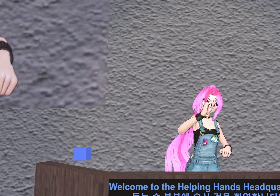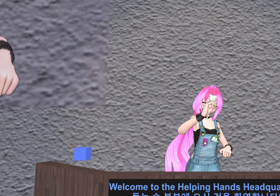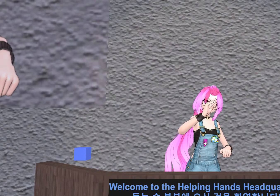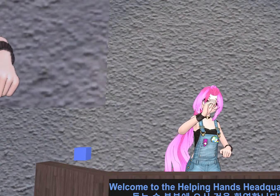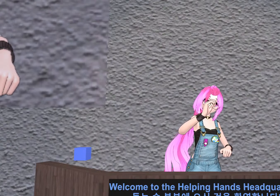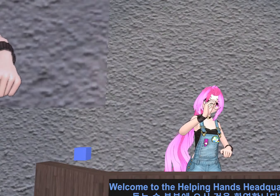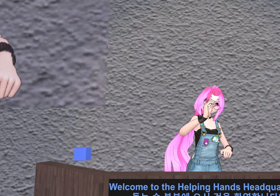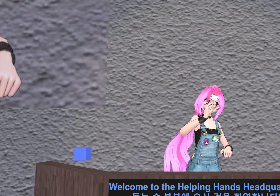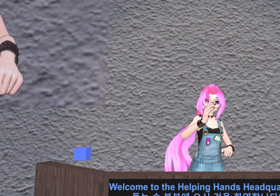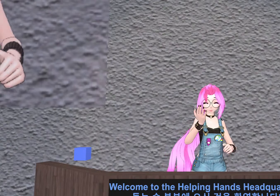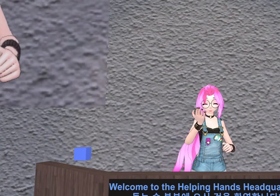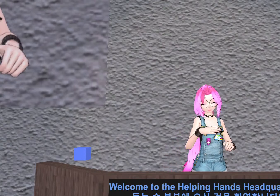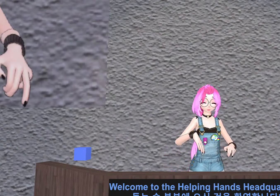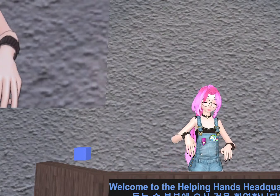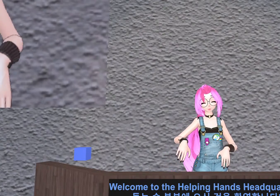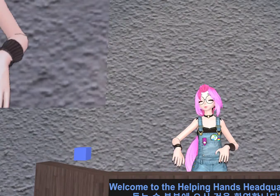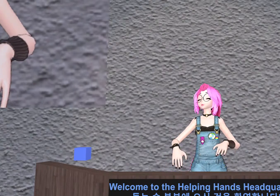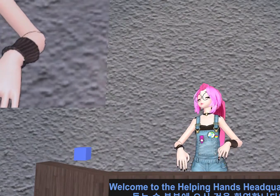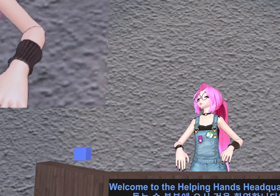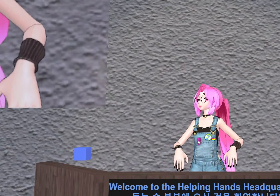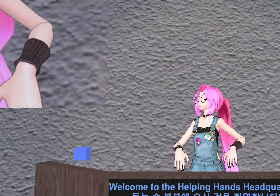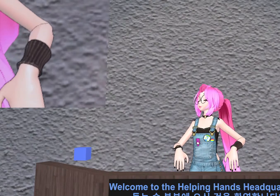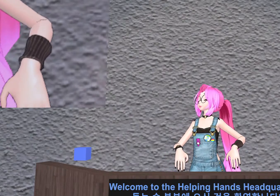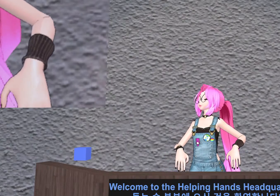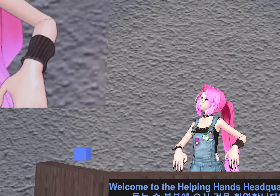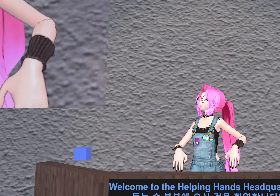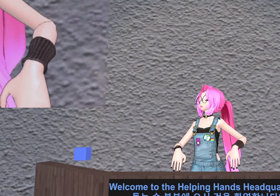Yeah, you can get close.